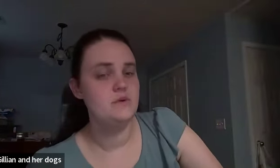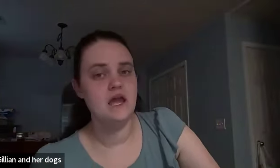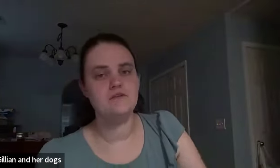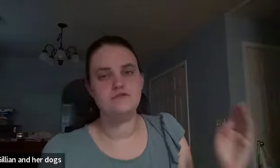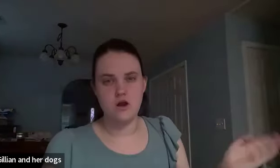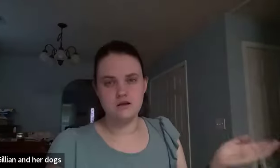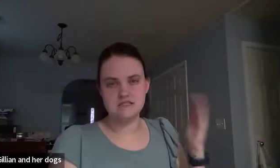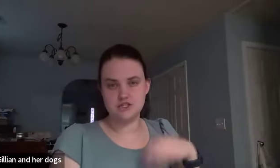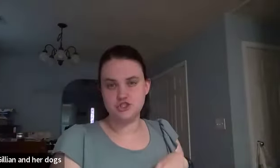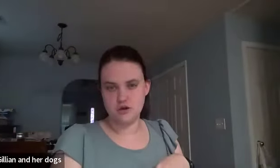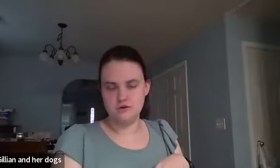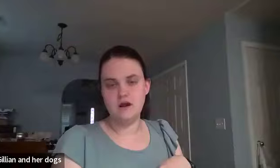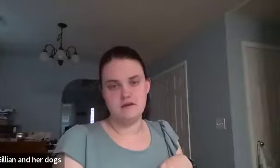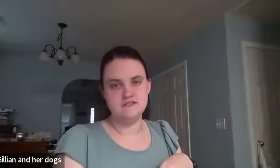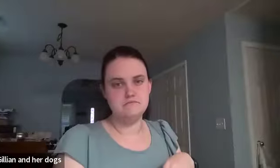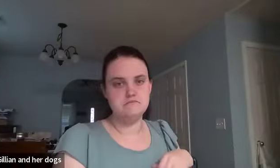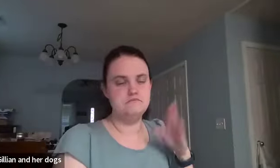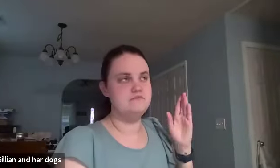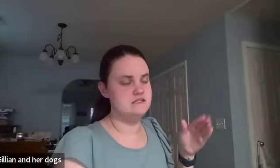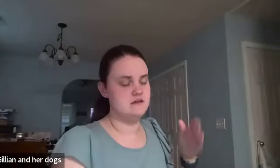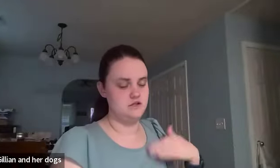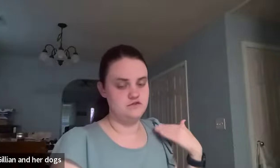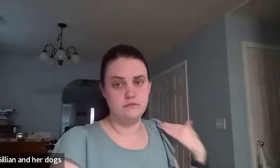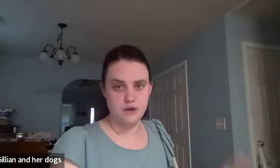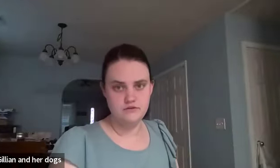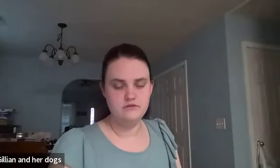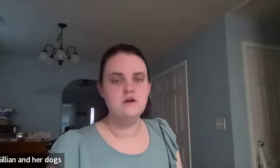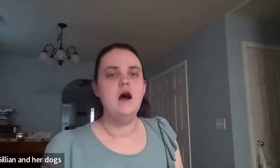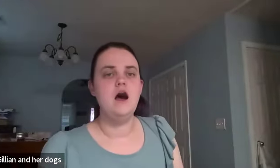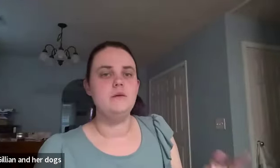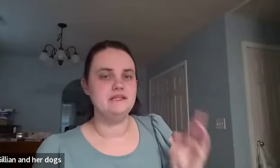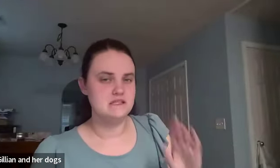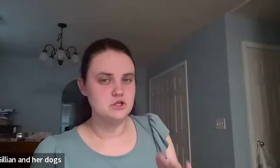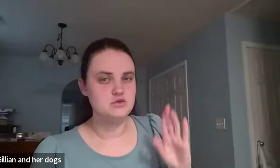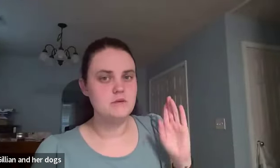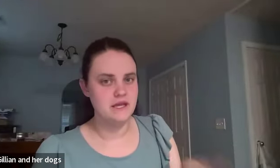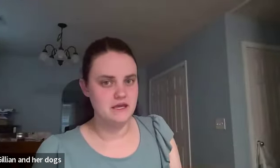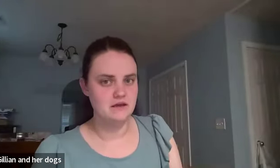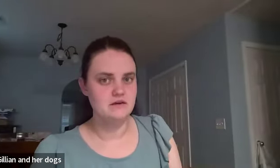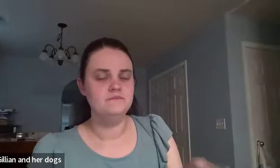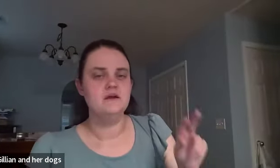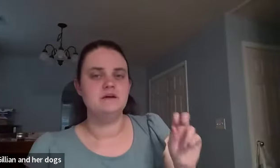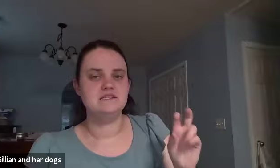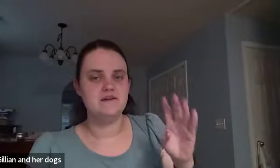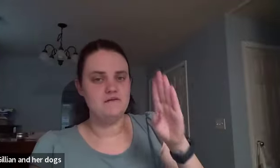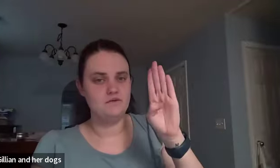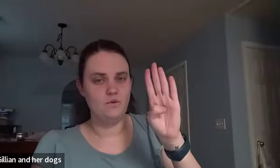Then we have frog slash toad. I've seen this sign used for both. It's similar to our pig, but instead of having the